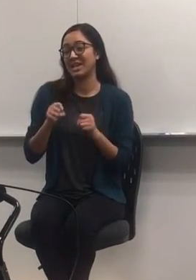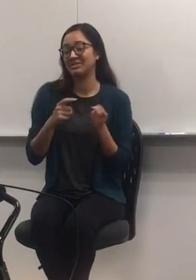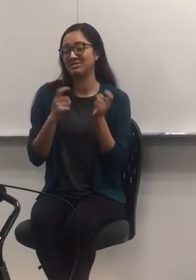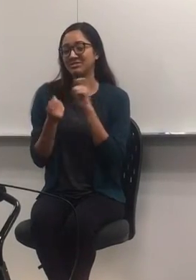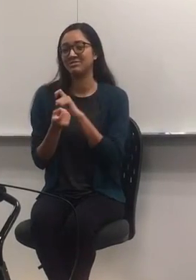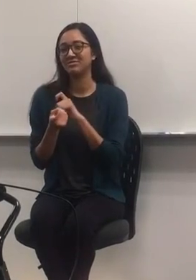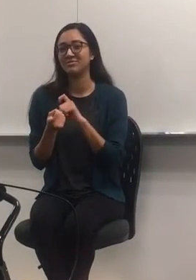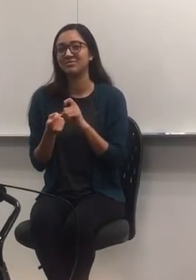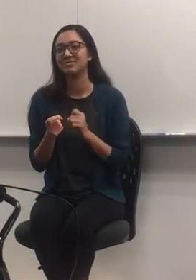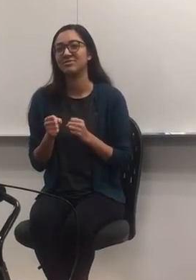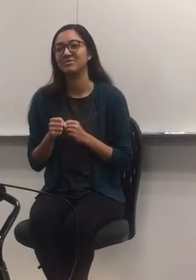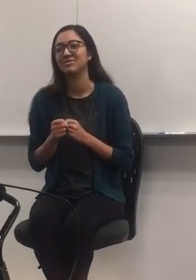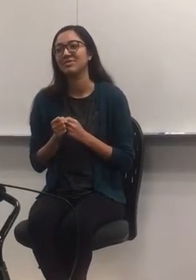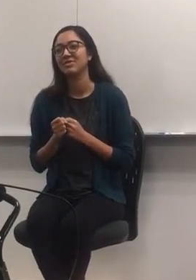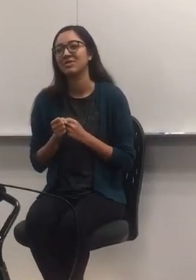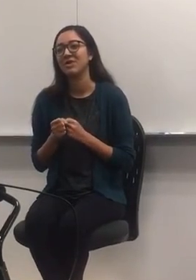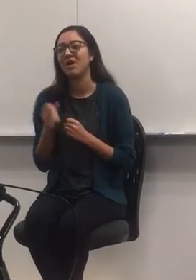And we're gonna cover